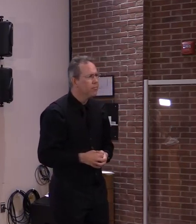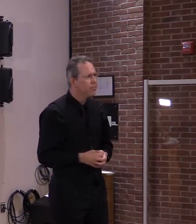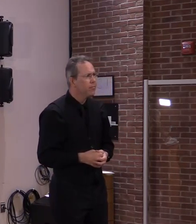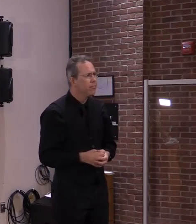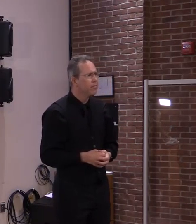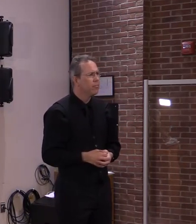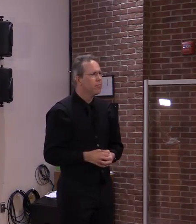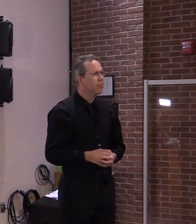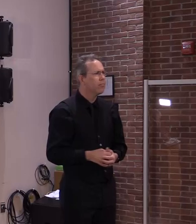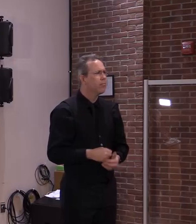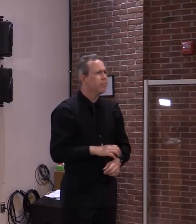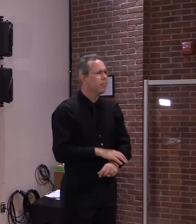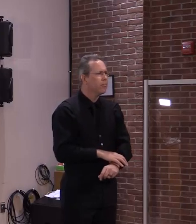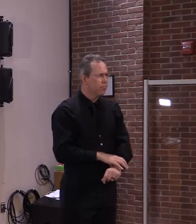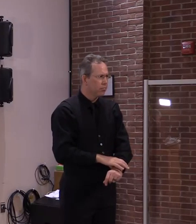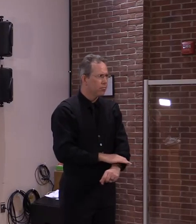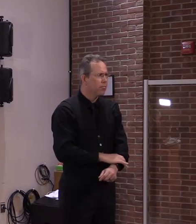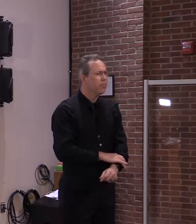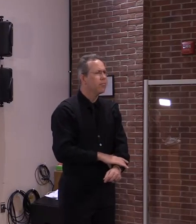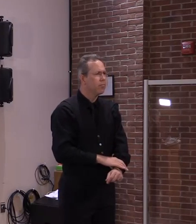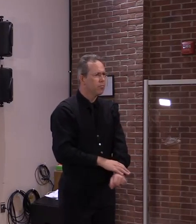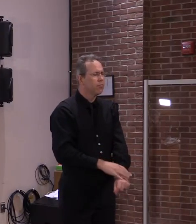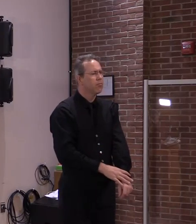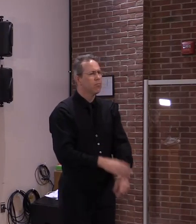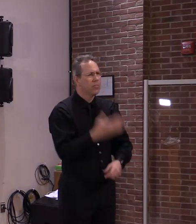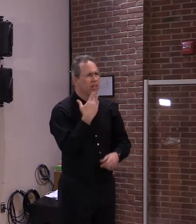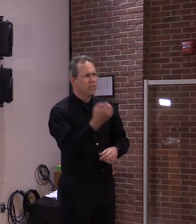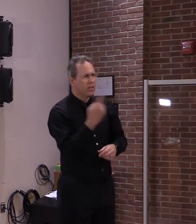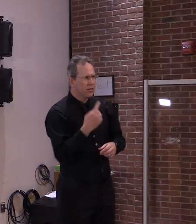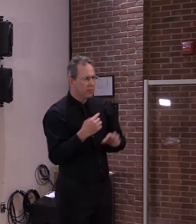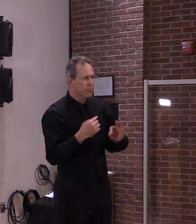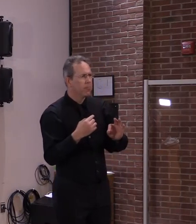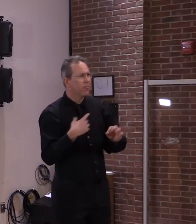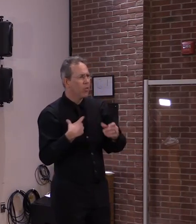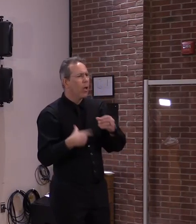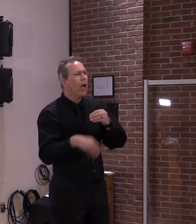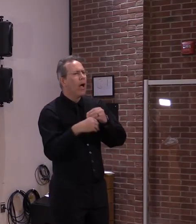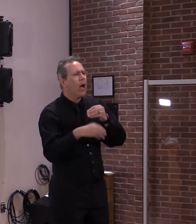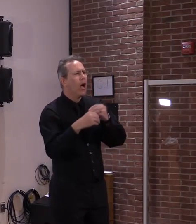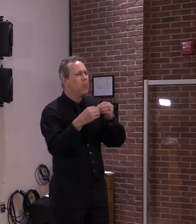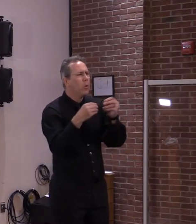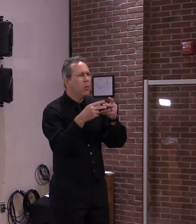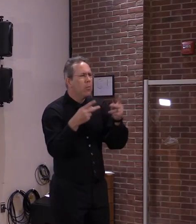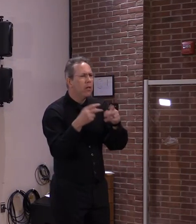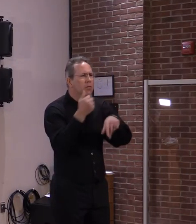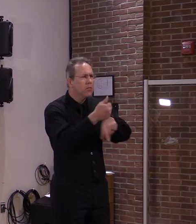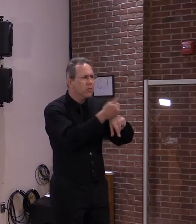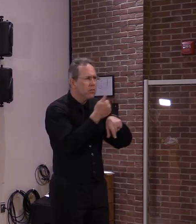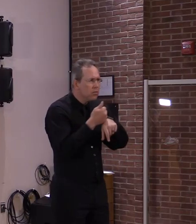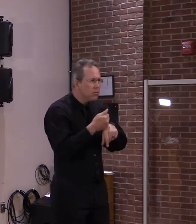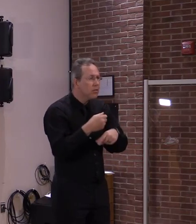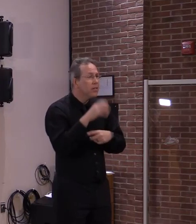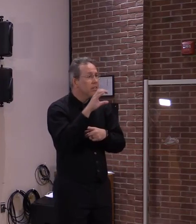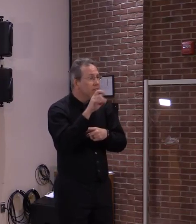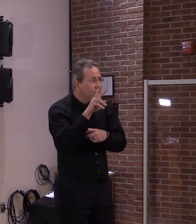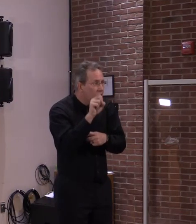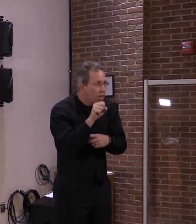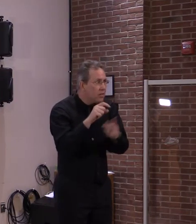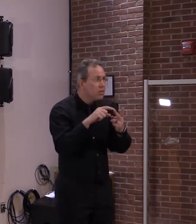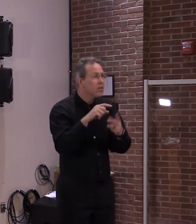Thanks, Devin. We are adding locations. CVS, for example, I said we'll add locations in Essex, Rutland, and